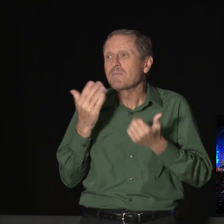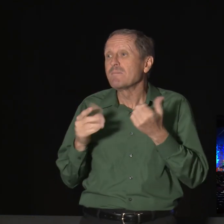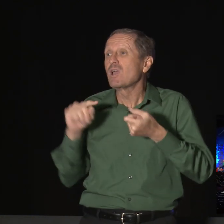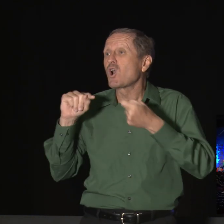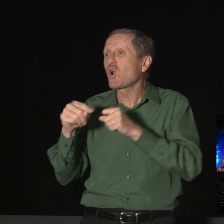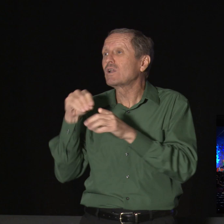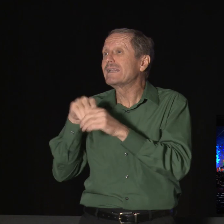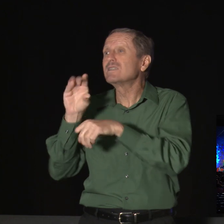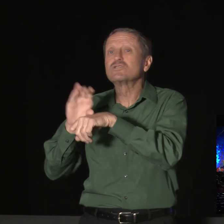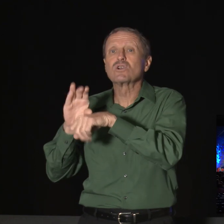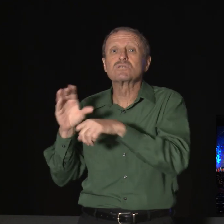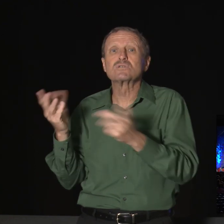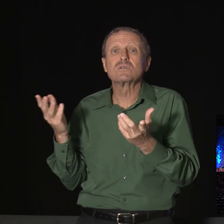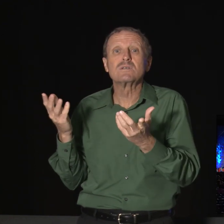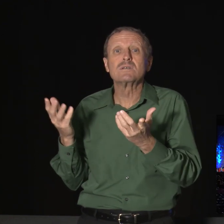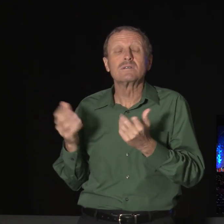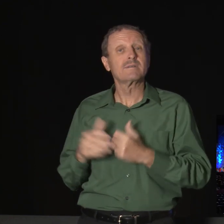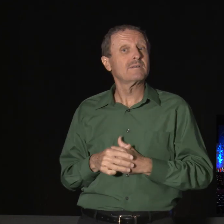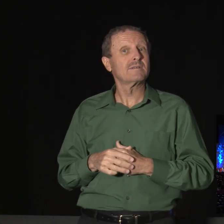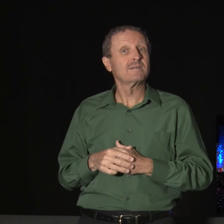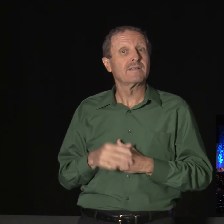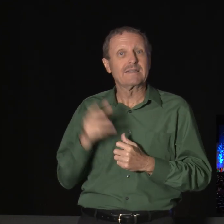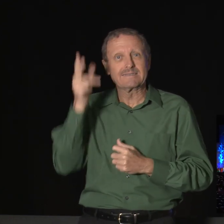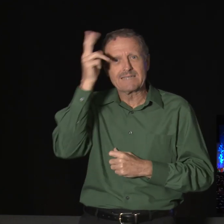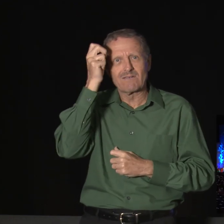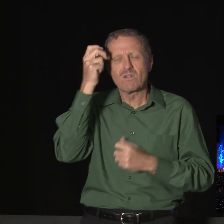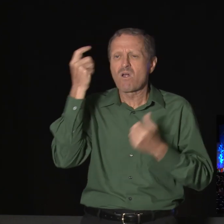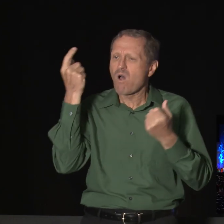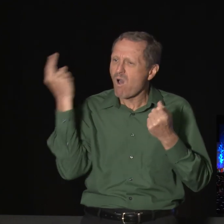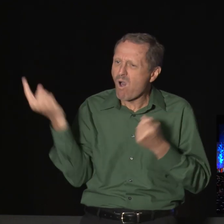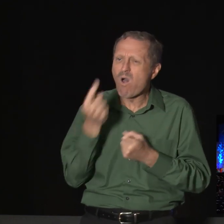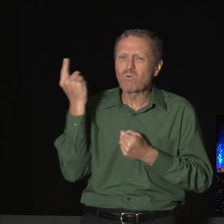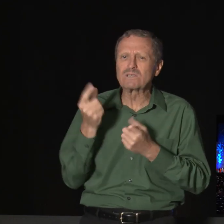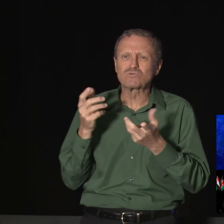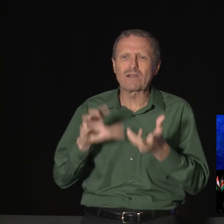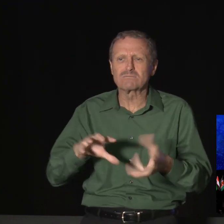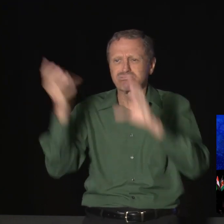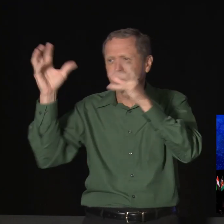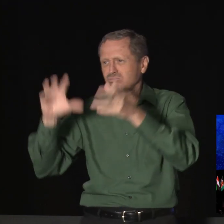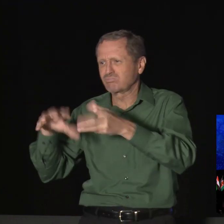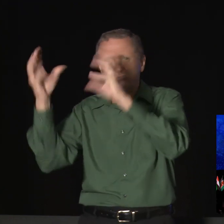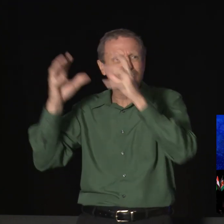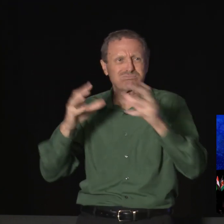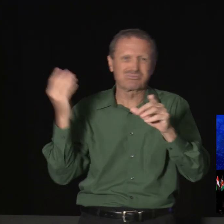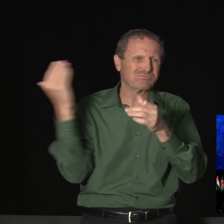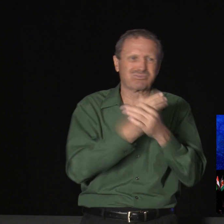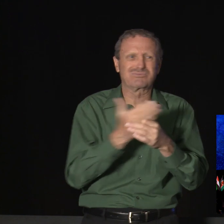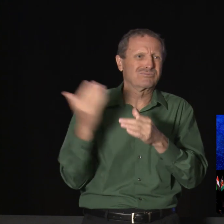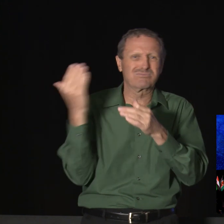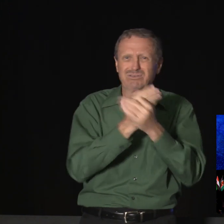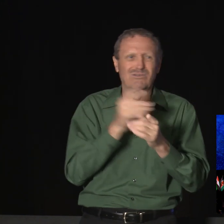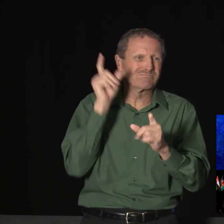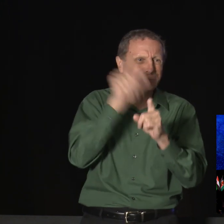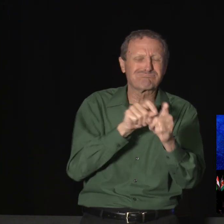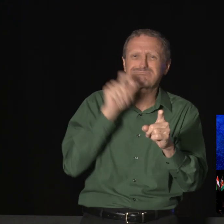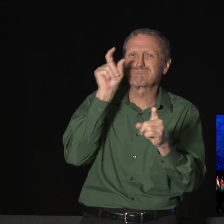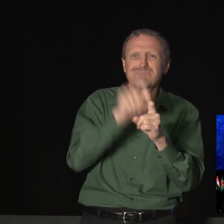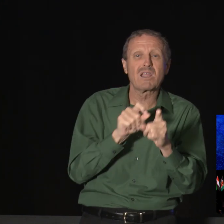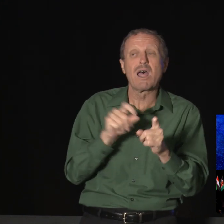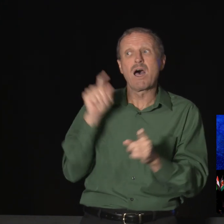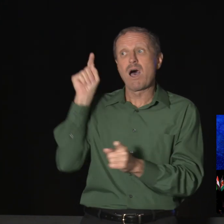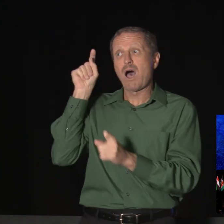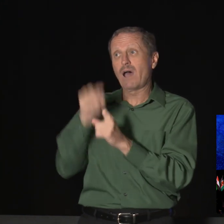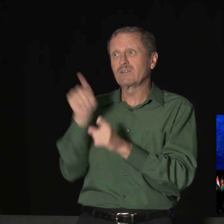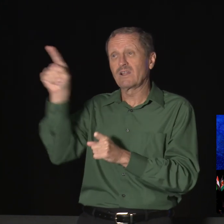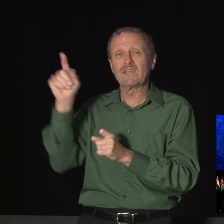in the church. The devil will always wreak havoc. He will continue to wreak havoc until he is